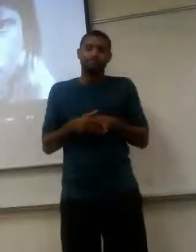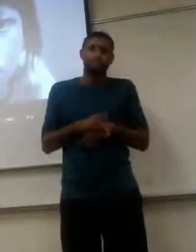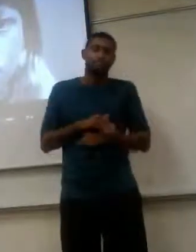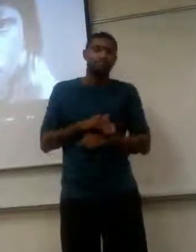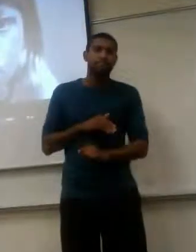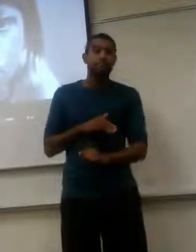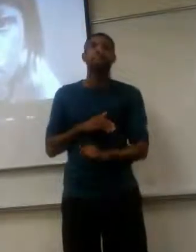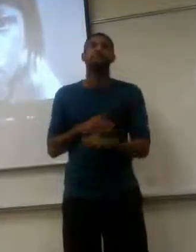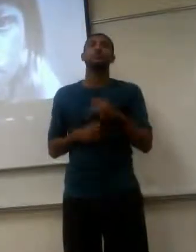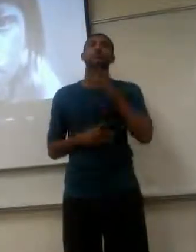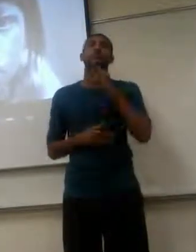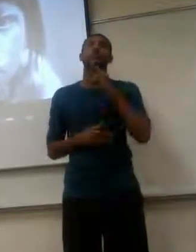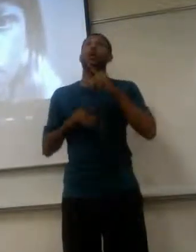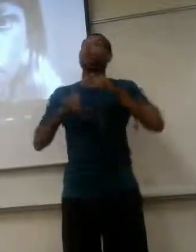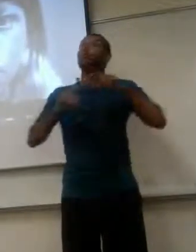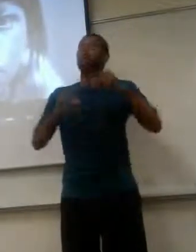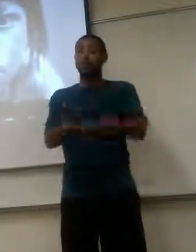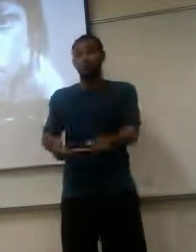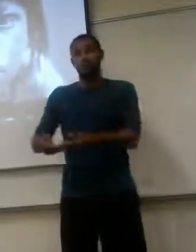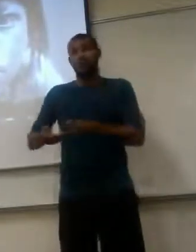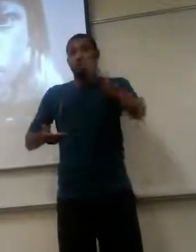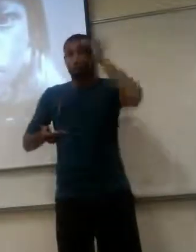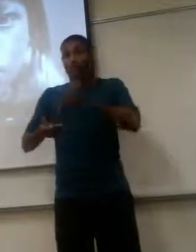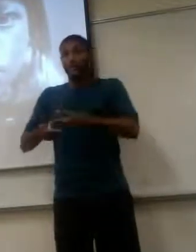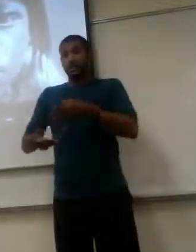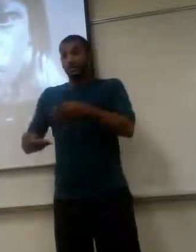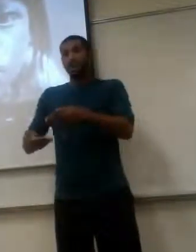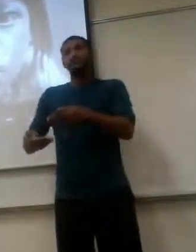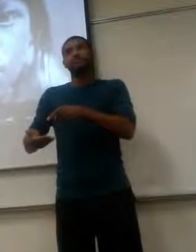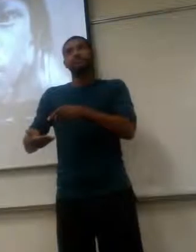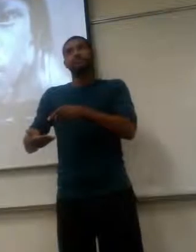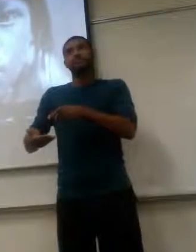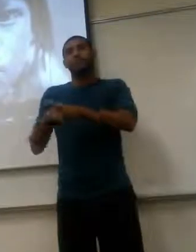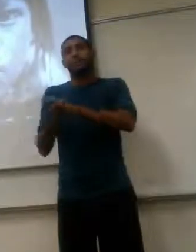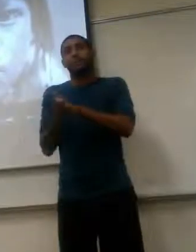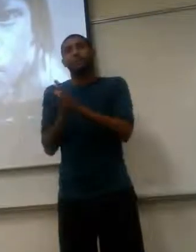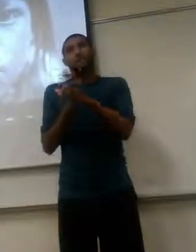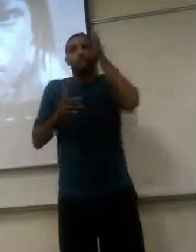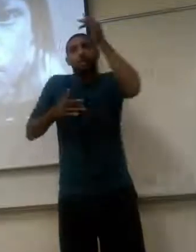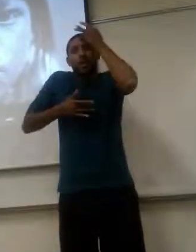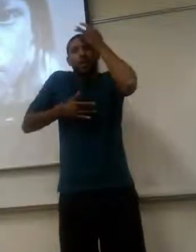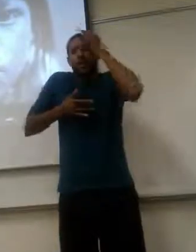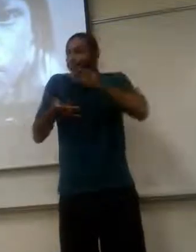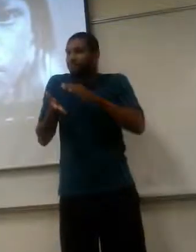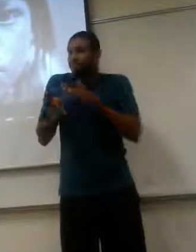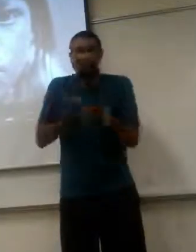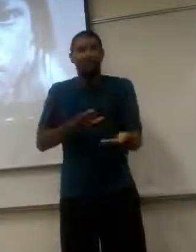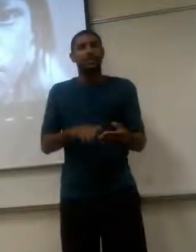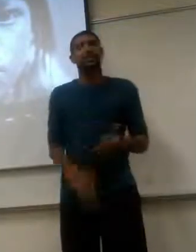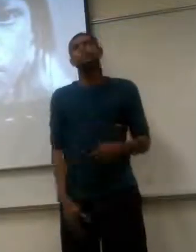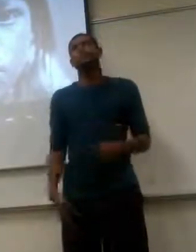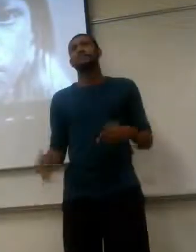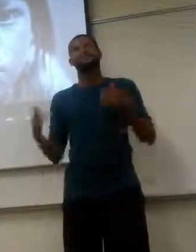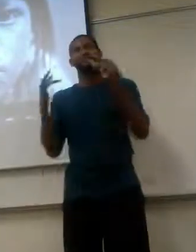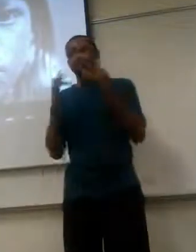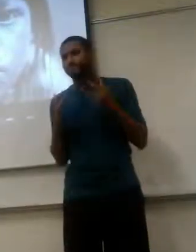me a son. But at 4, he caught a disease and died. I grieved so much for my young son